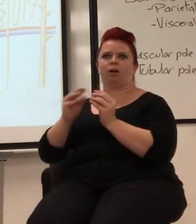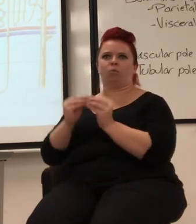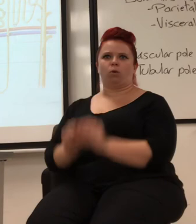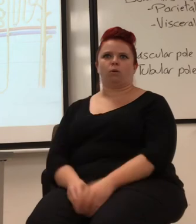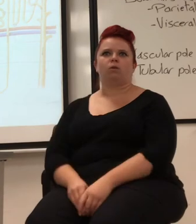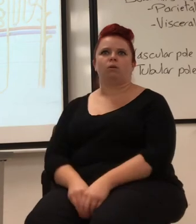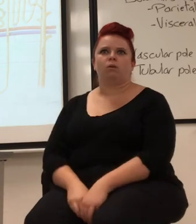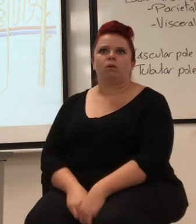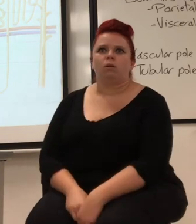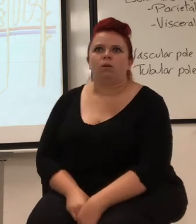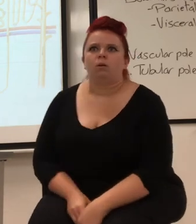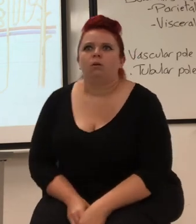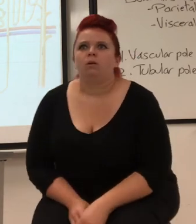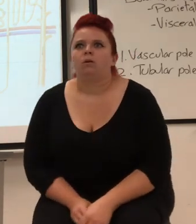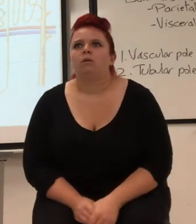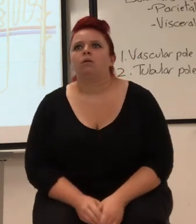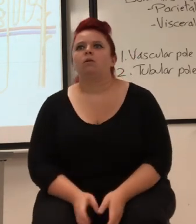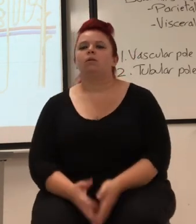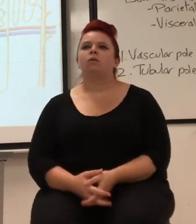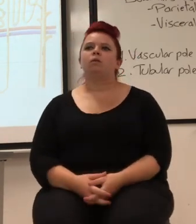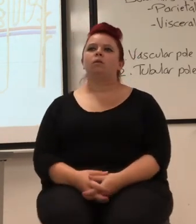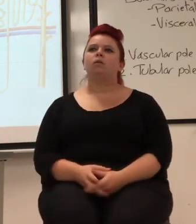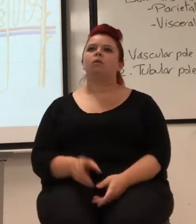filtrate. Yeah. Question. So